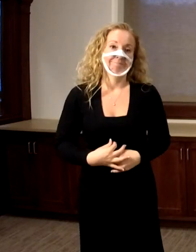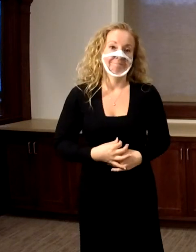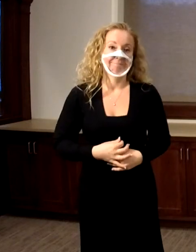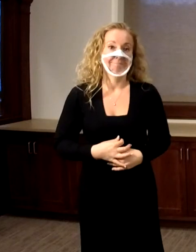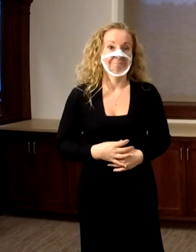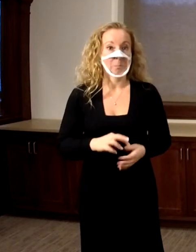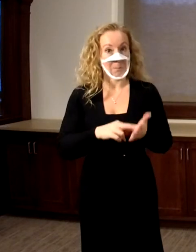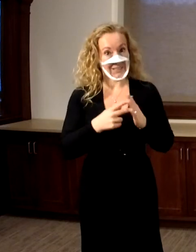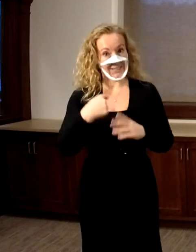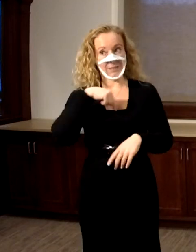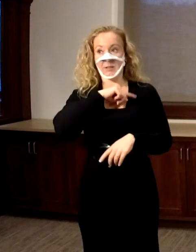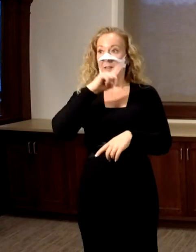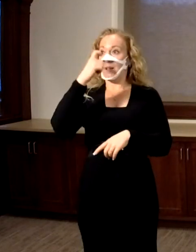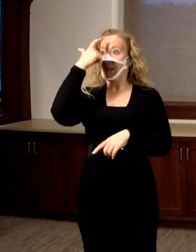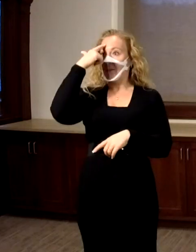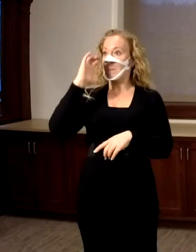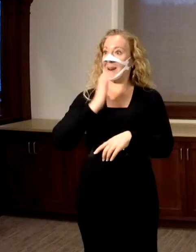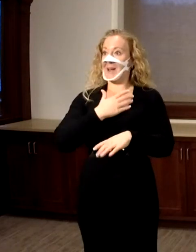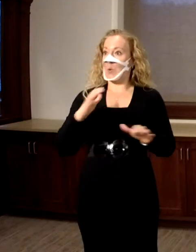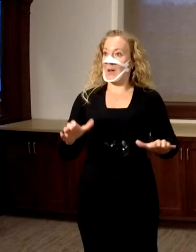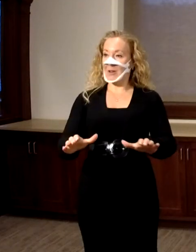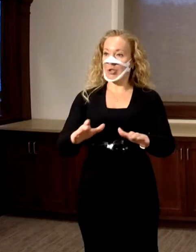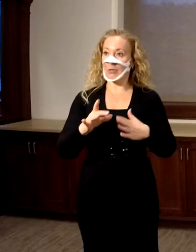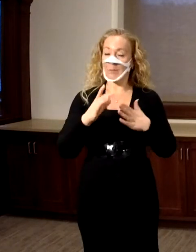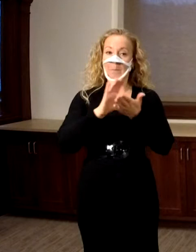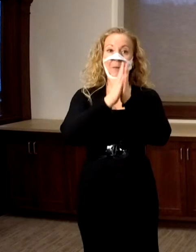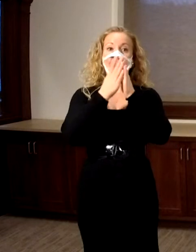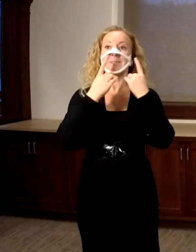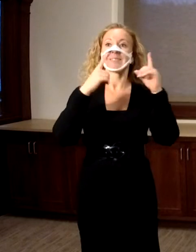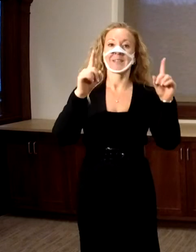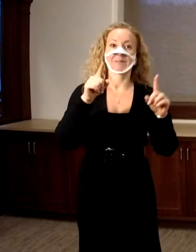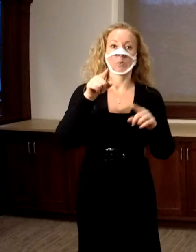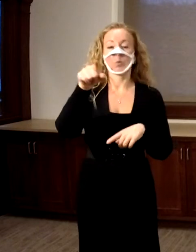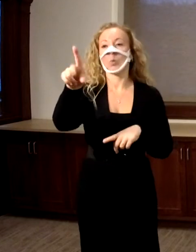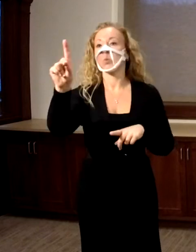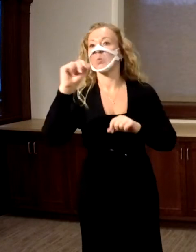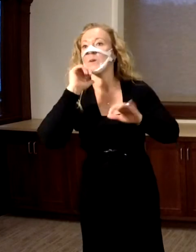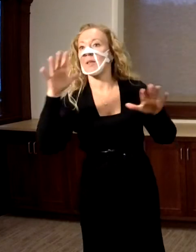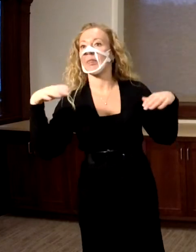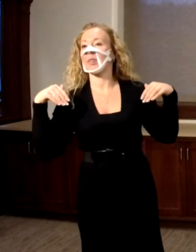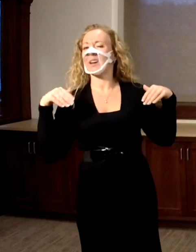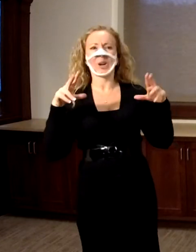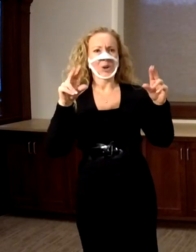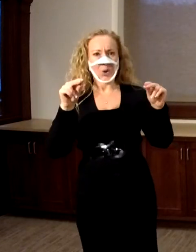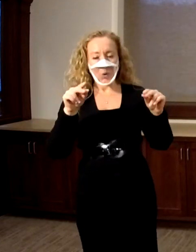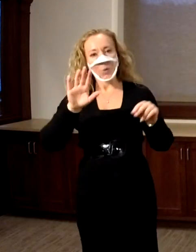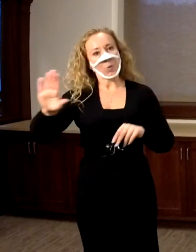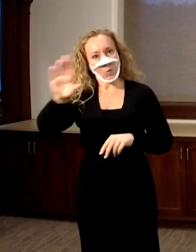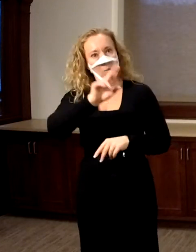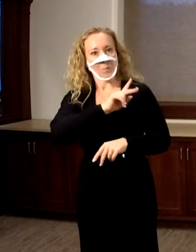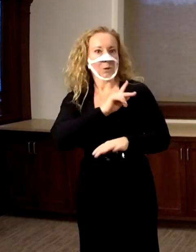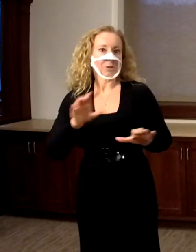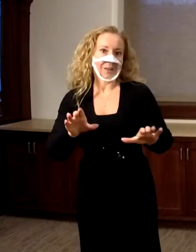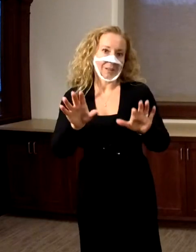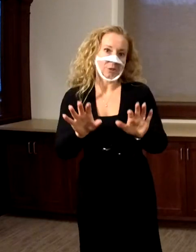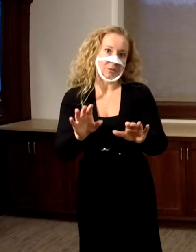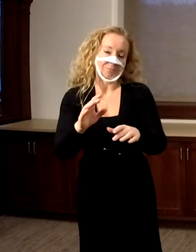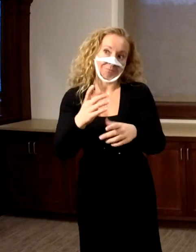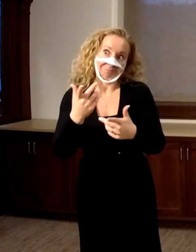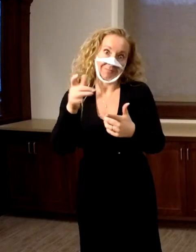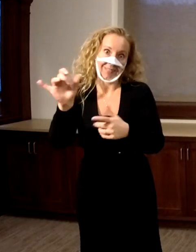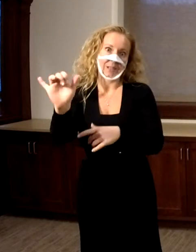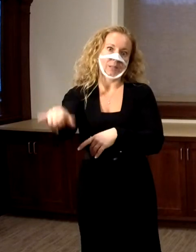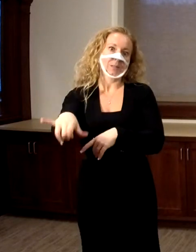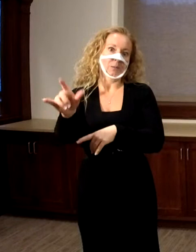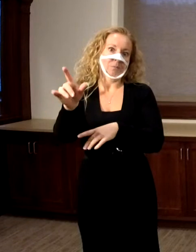or inaction, but by personal choices made by each and every one of you. When you choose to meet others without a mask or